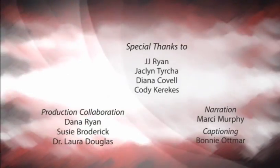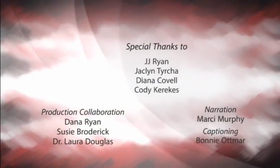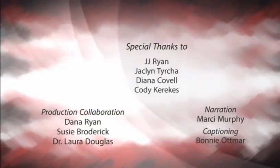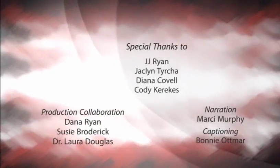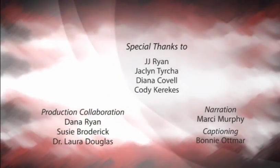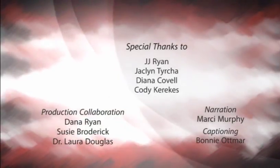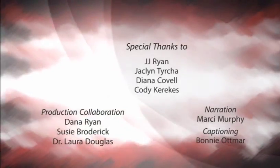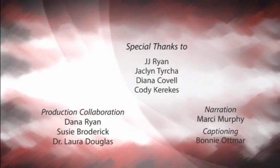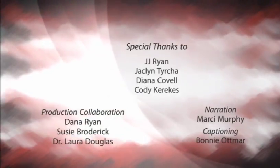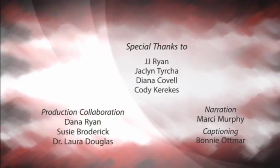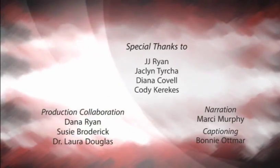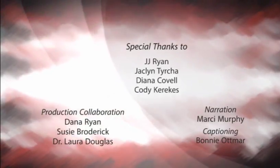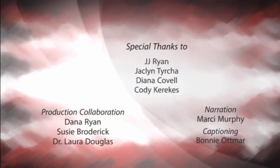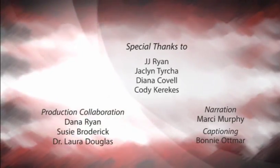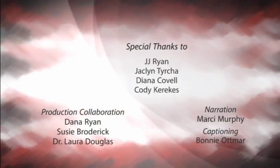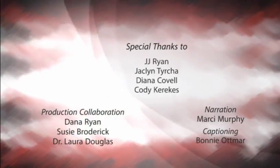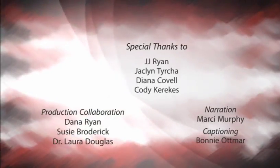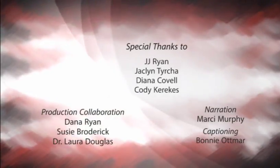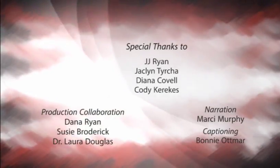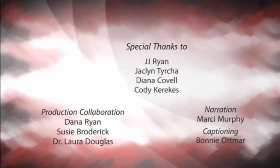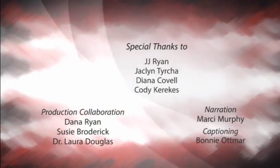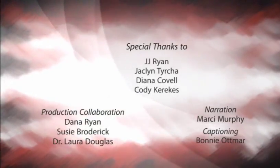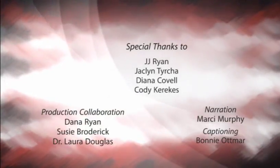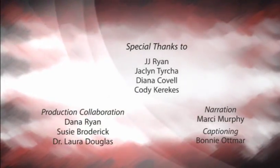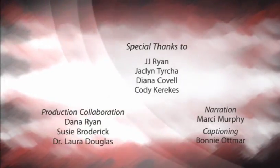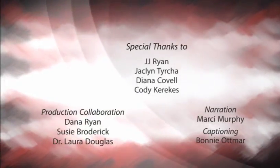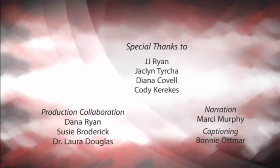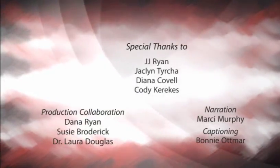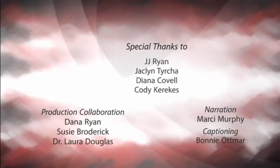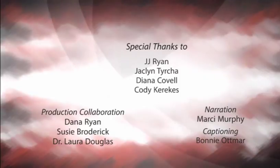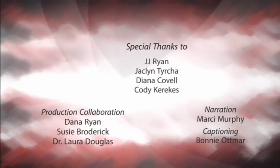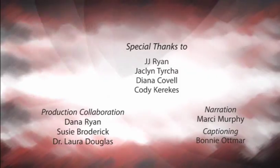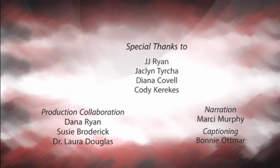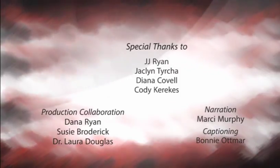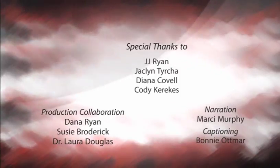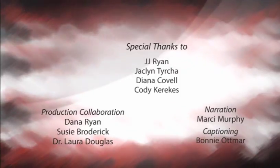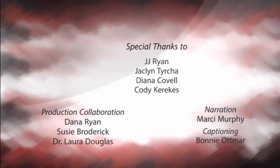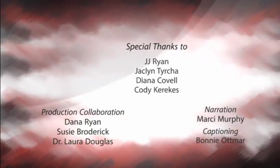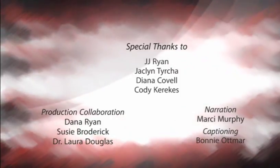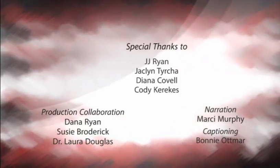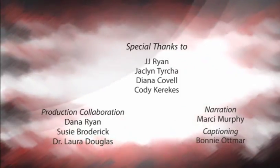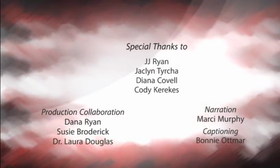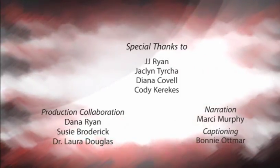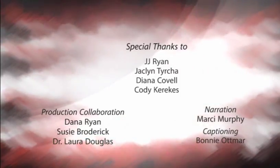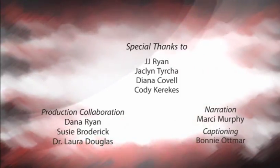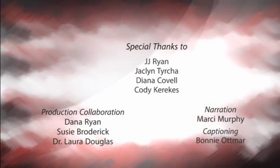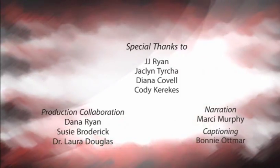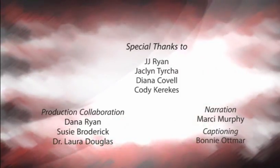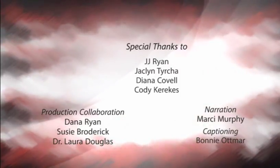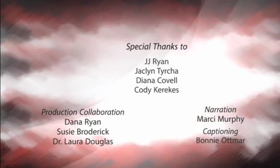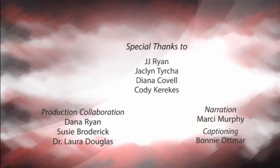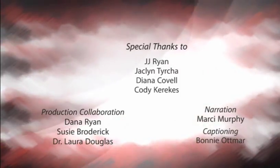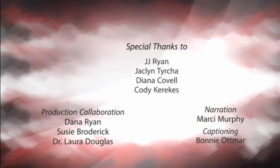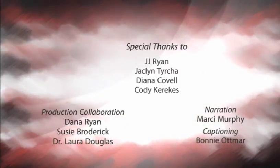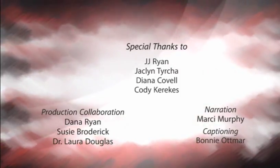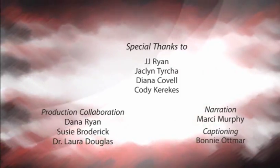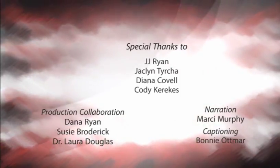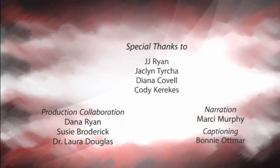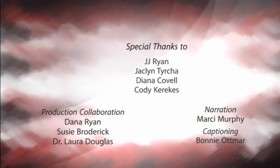Special thanks to J.J. Ryan, Jacqueline Turka, Diana Covell, Cody Karekis. Production collaboration, Dana Ryan,